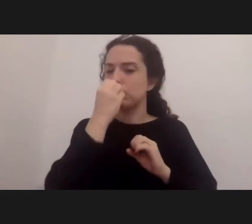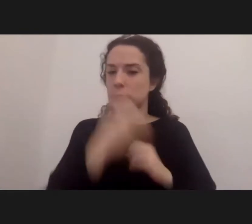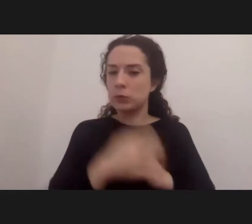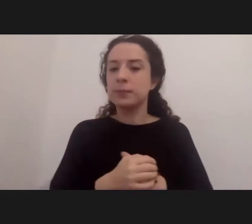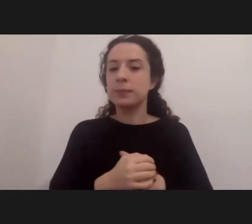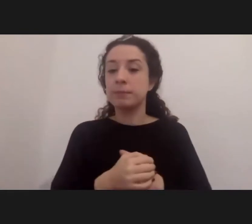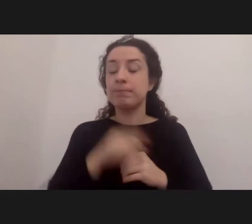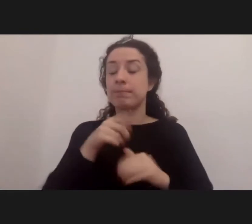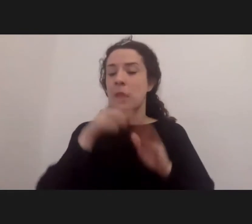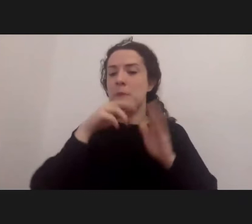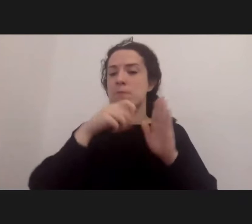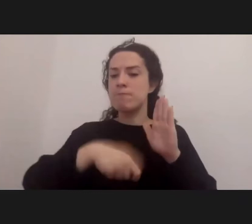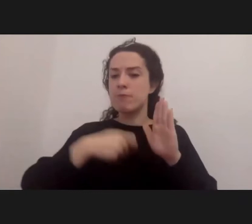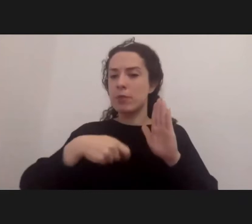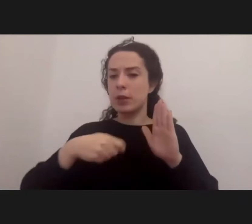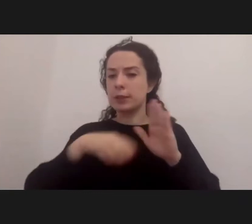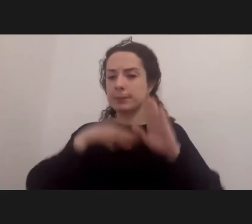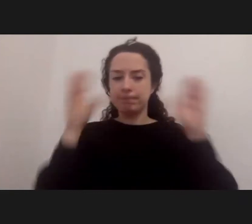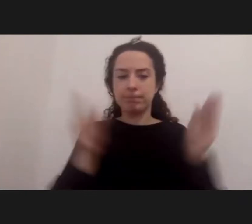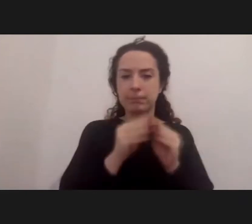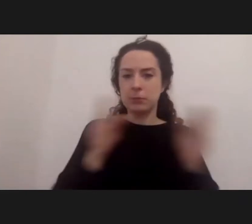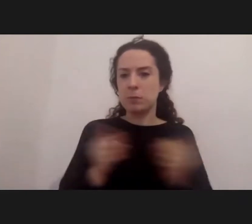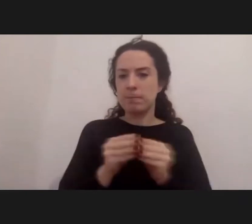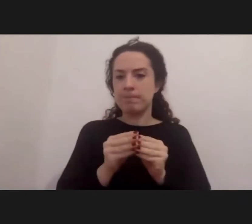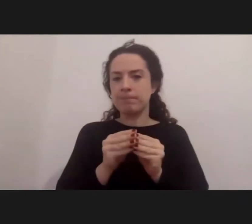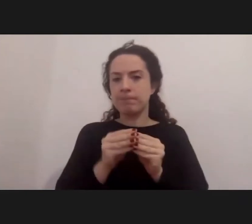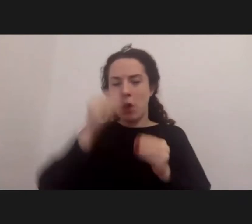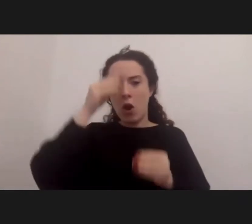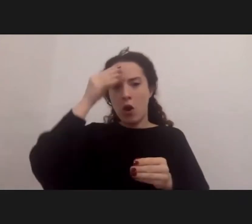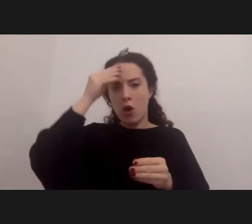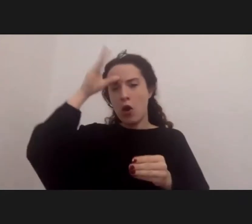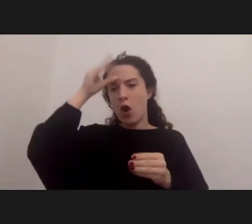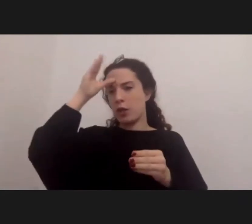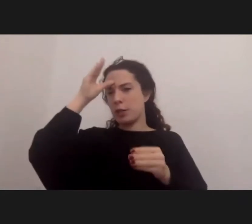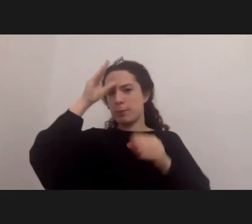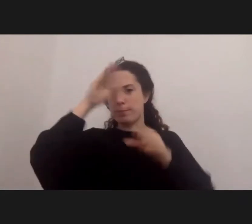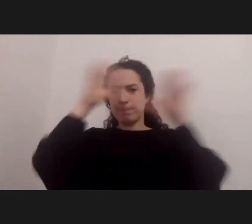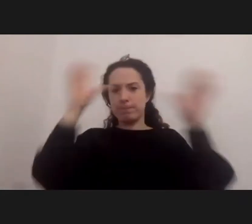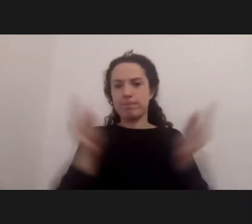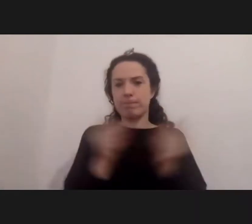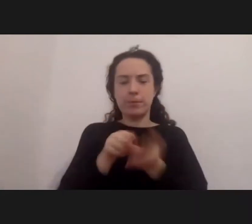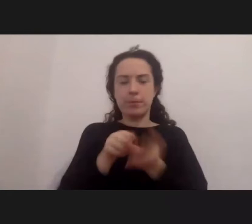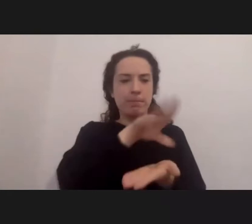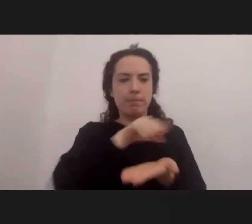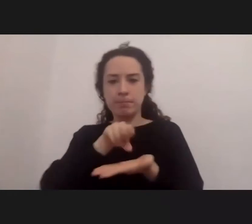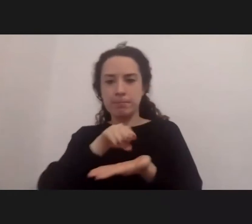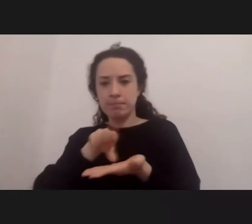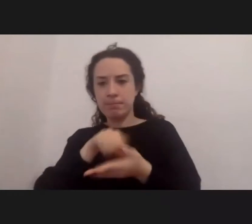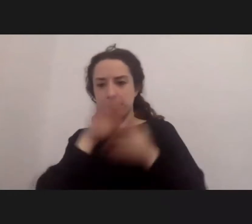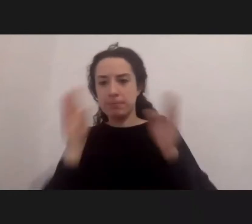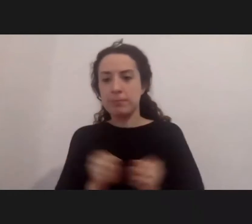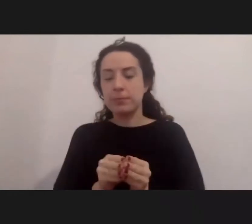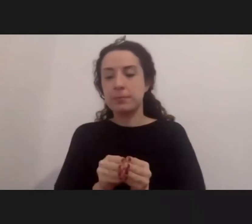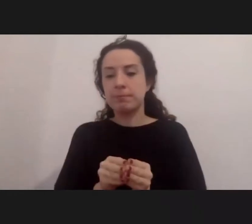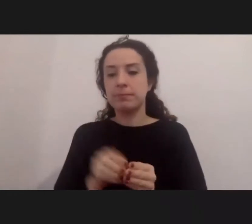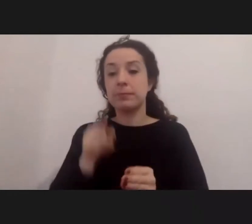is meant to bring together a lot of knowledge, a lot of information that could be really very useful